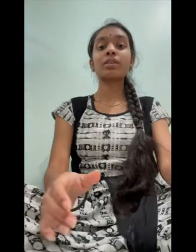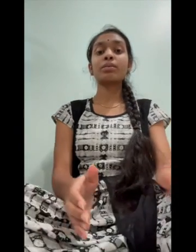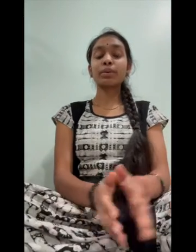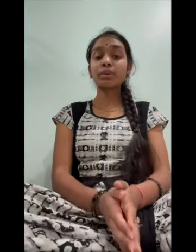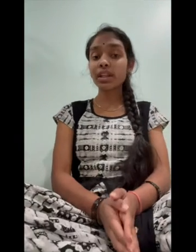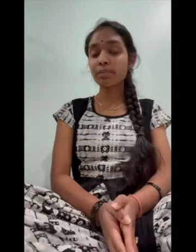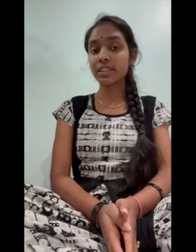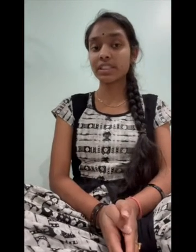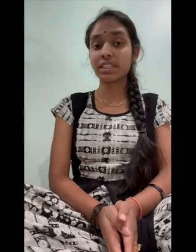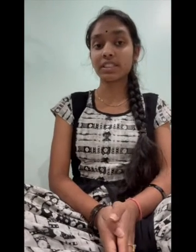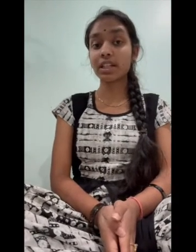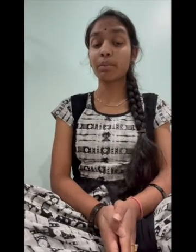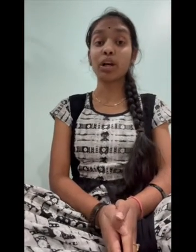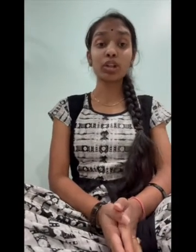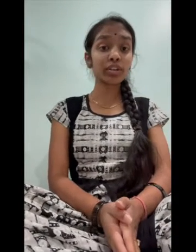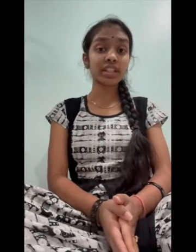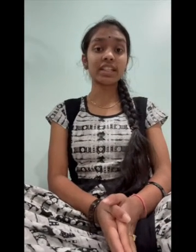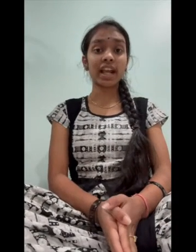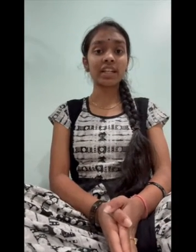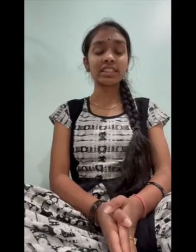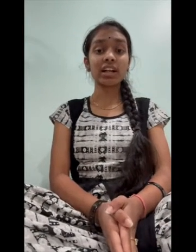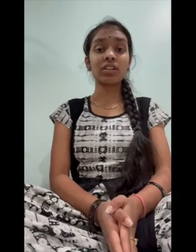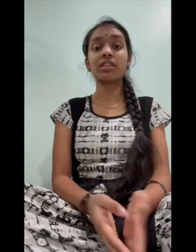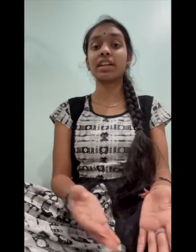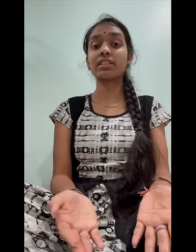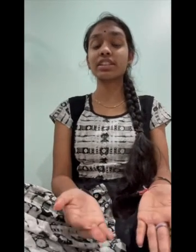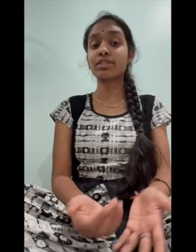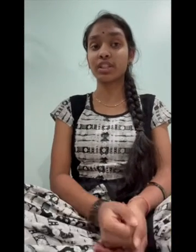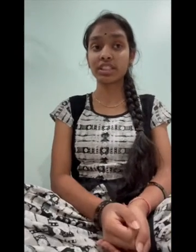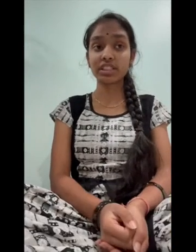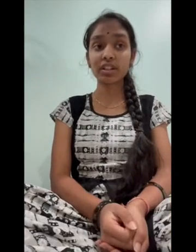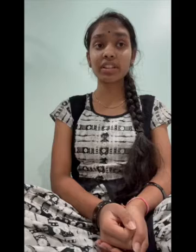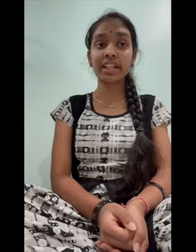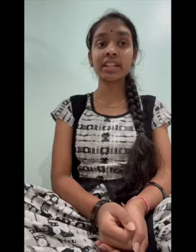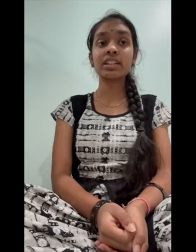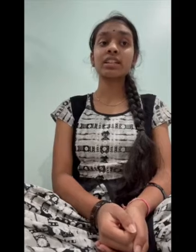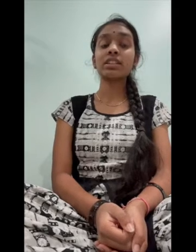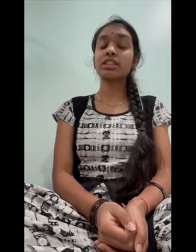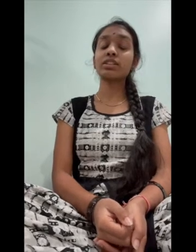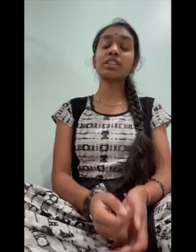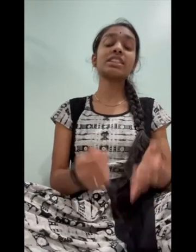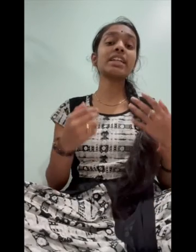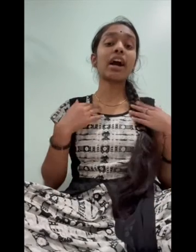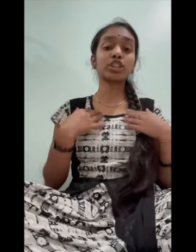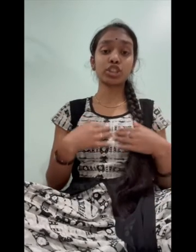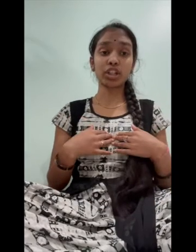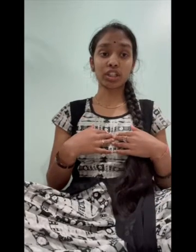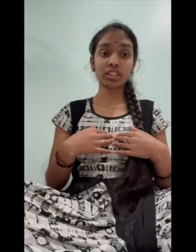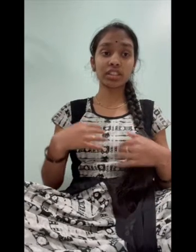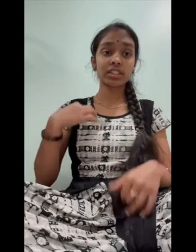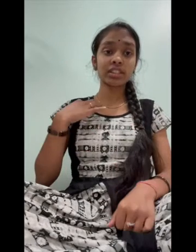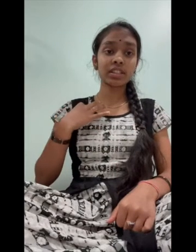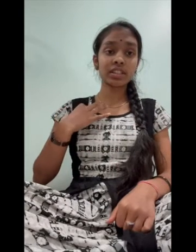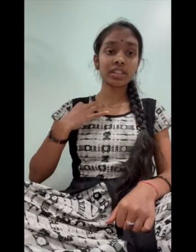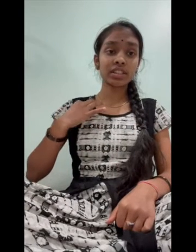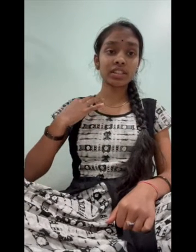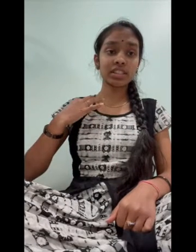We will now be discussing about clothing in ASL, like how to address the clothing. So to say a shirt, you